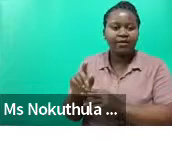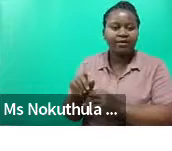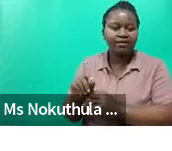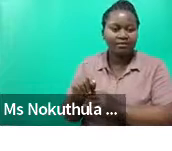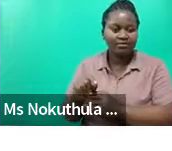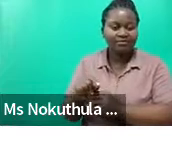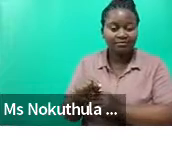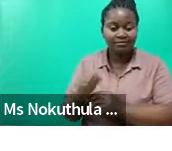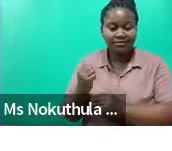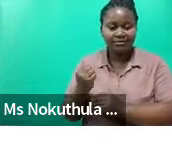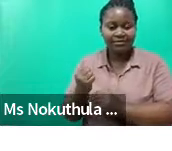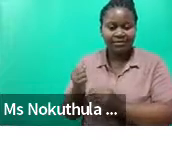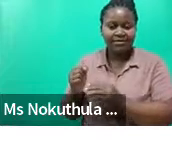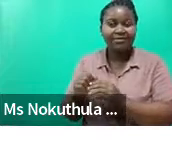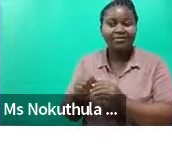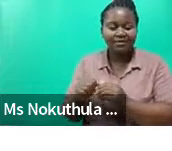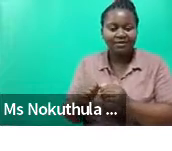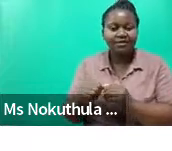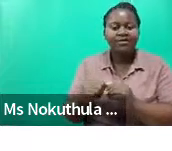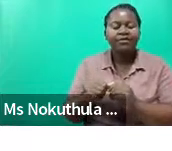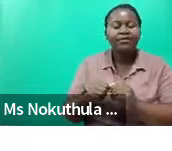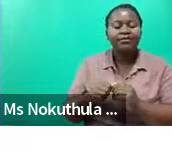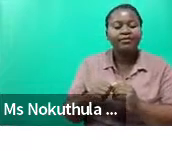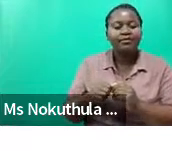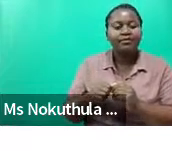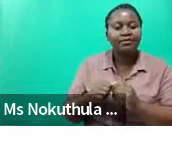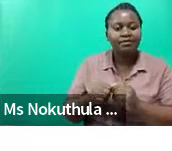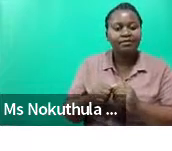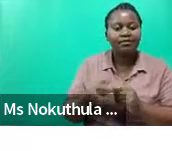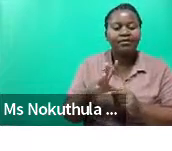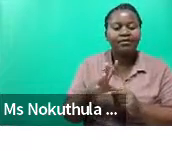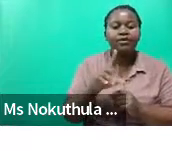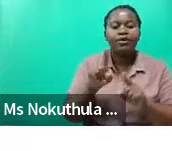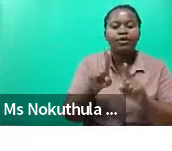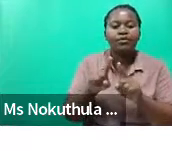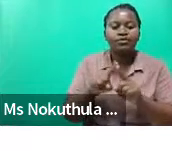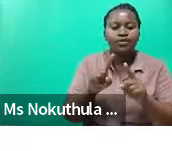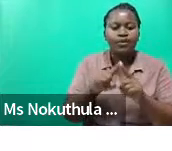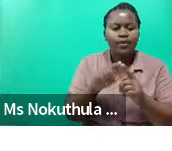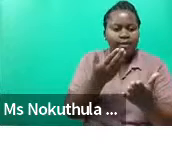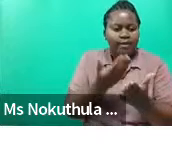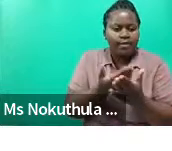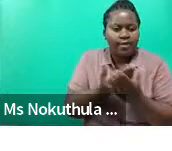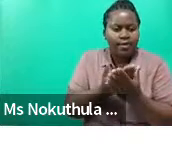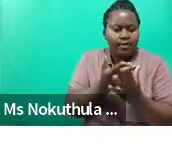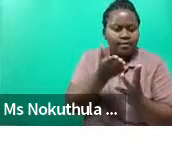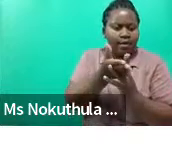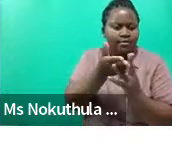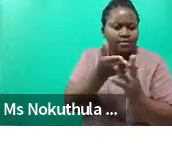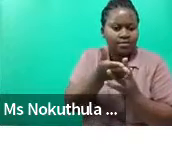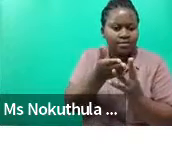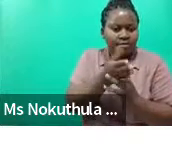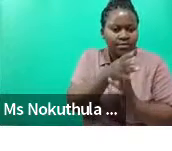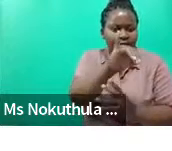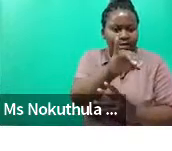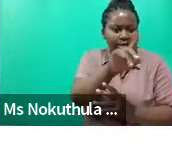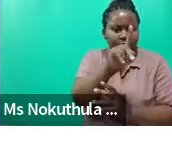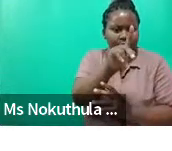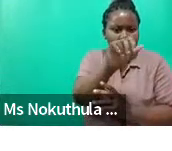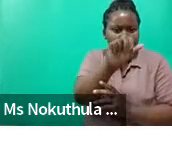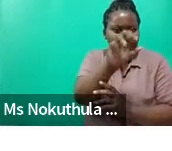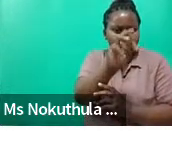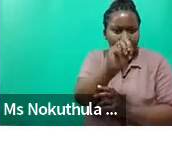her own experience, she was able to access ICAMVA in terms of where her